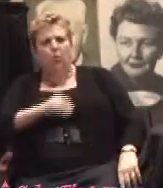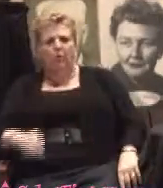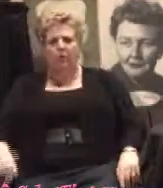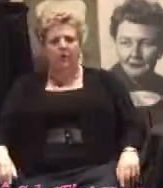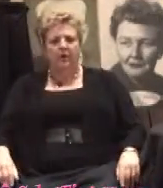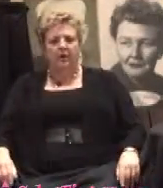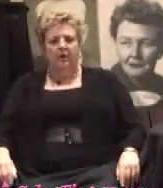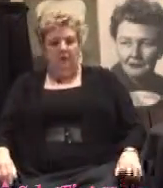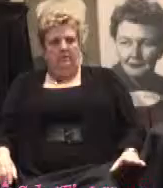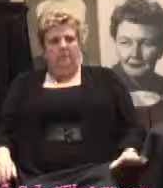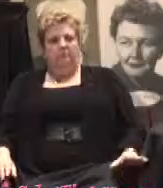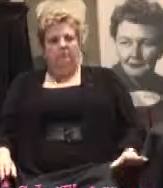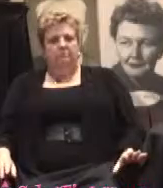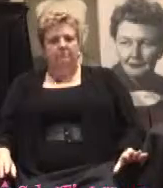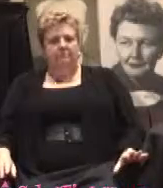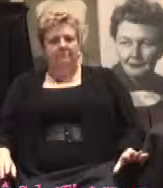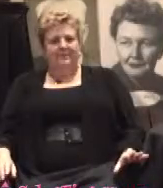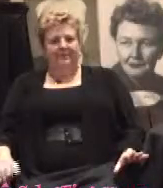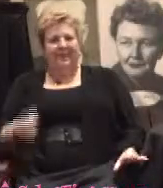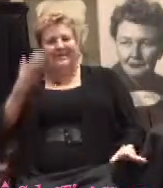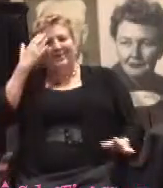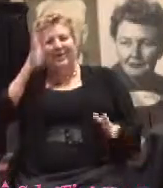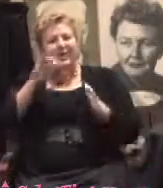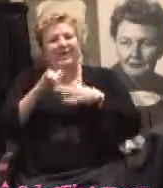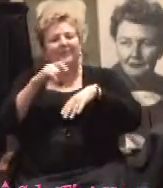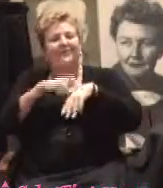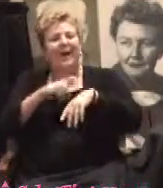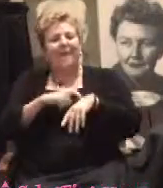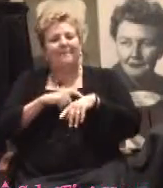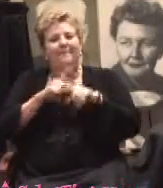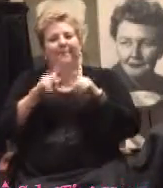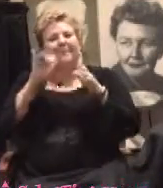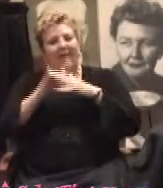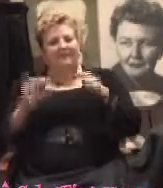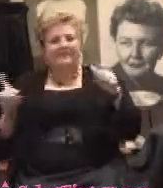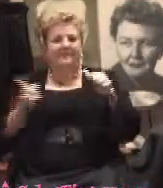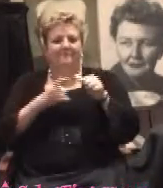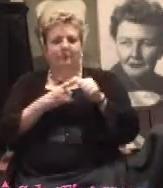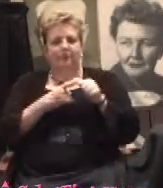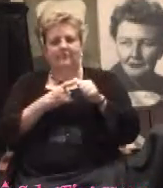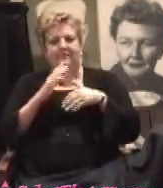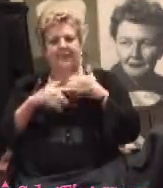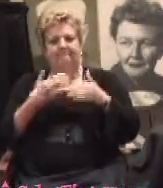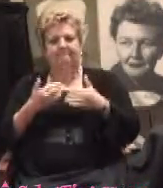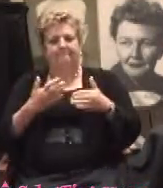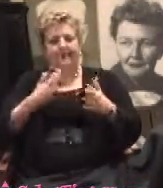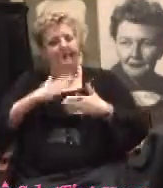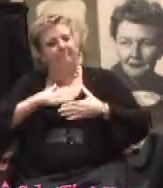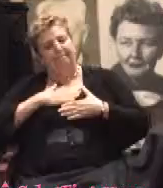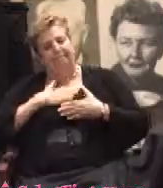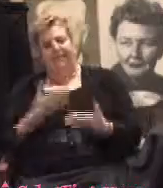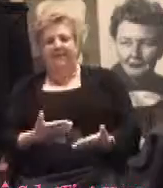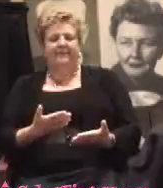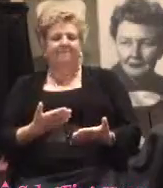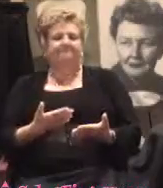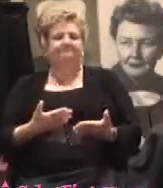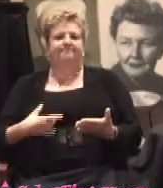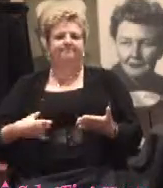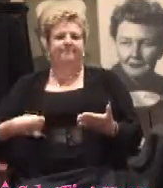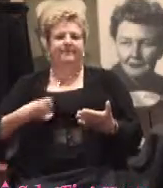And I didn't know it. I didn't know it at the time, but I worked the first step. I admitted. And I can tell you exactly